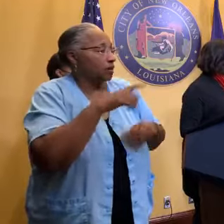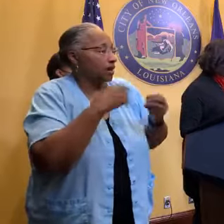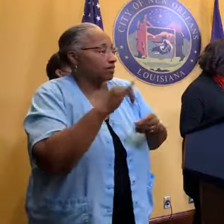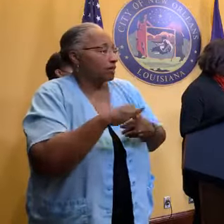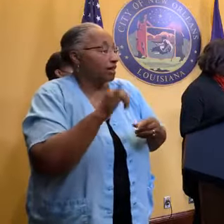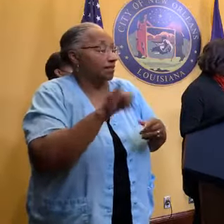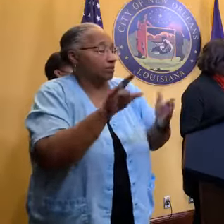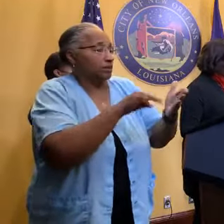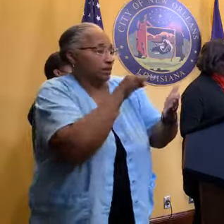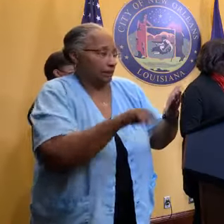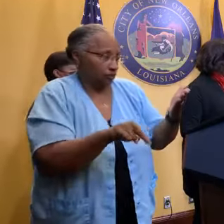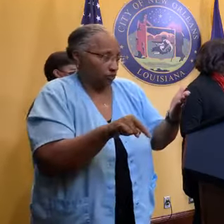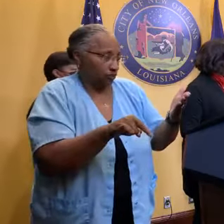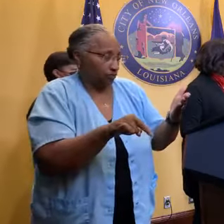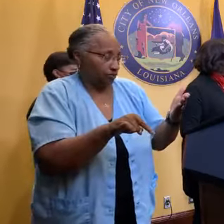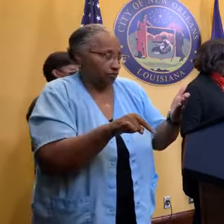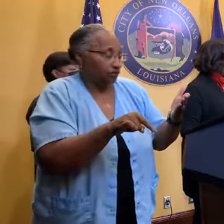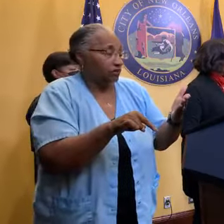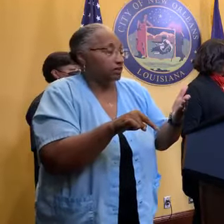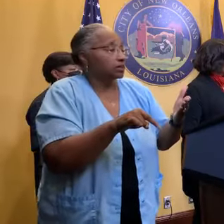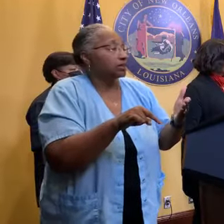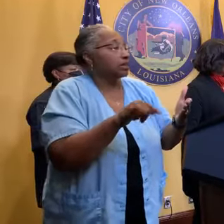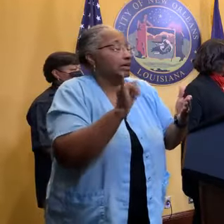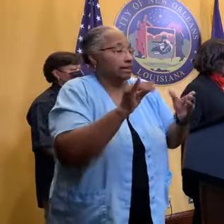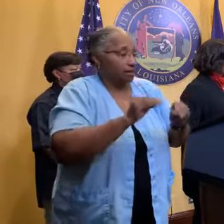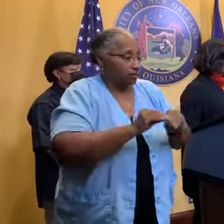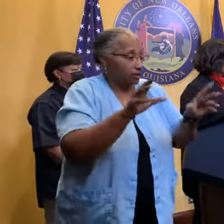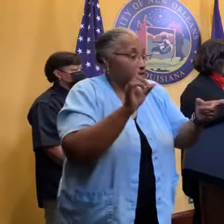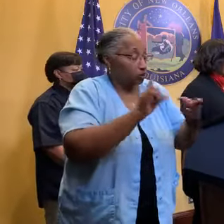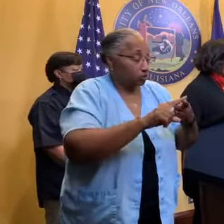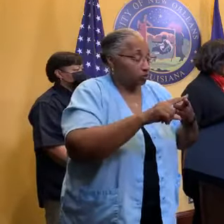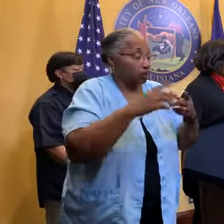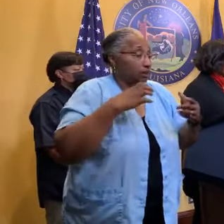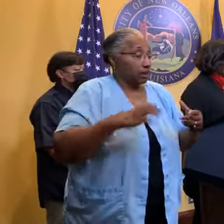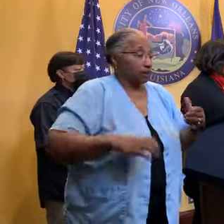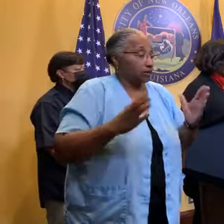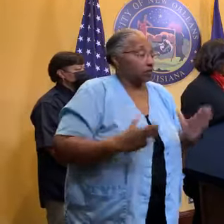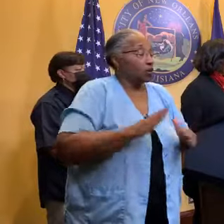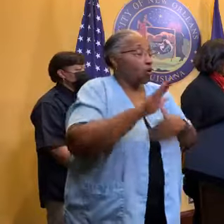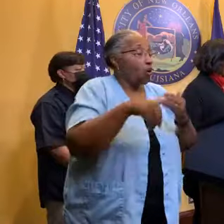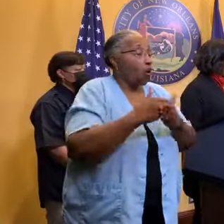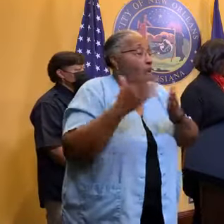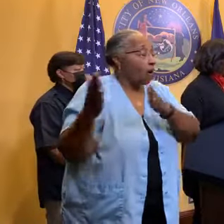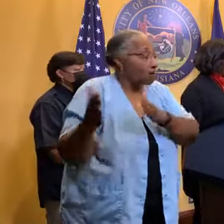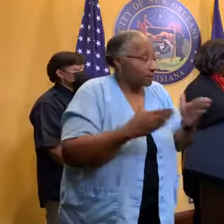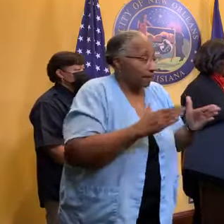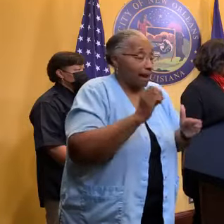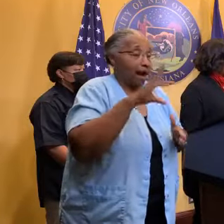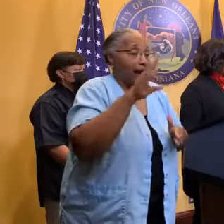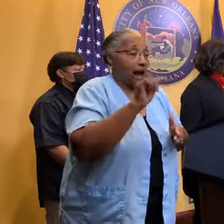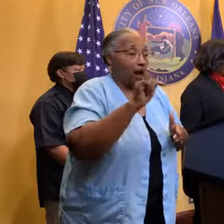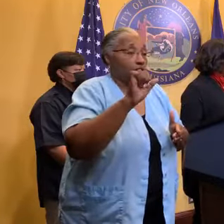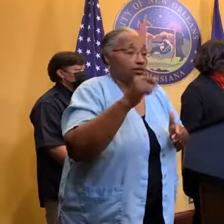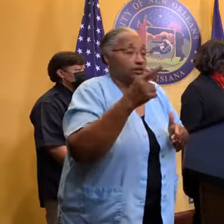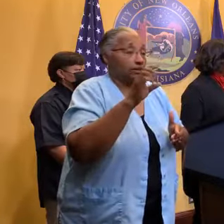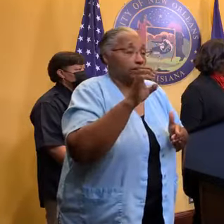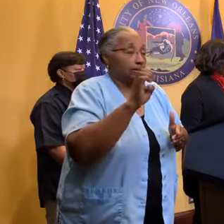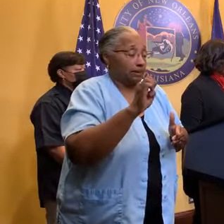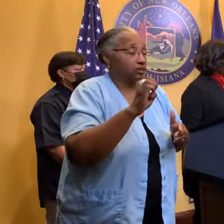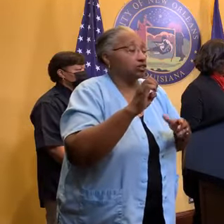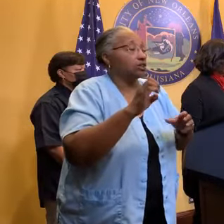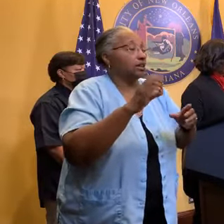fact canceled, and there should have been notification that went out to customers notifying them that all planned outages were canceled ahead of Hurricane